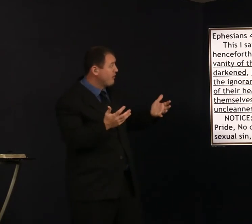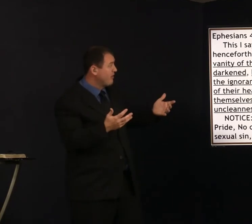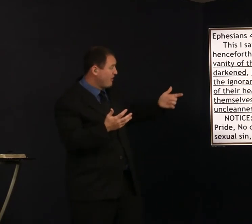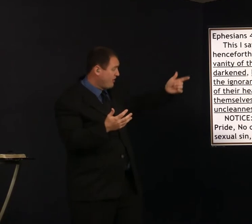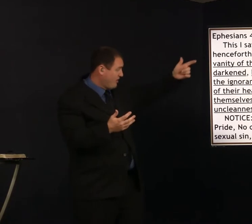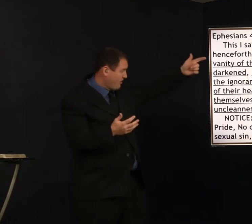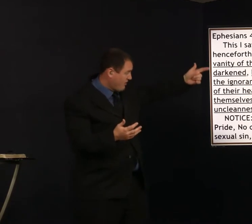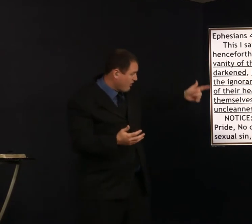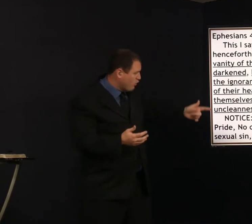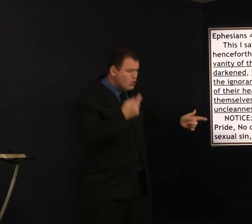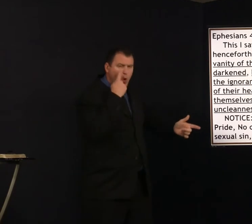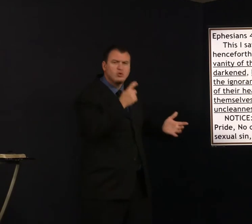So,